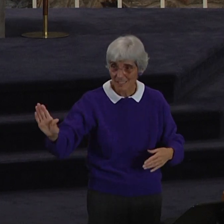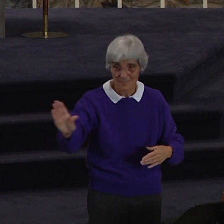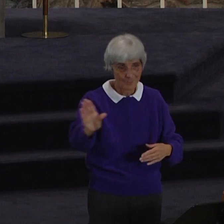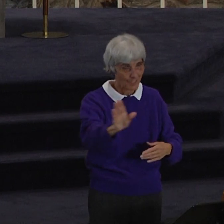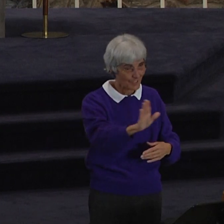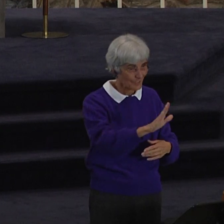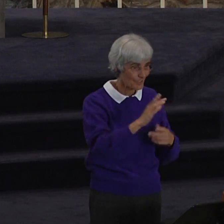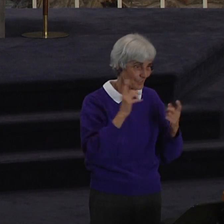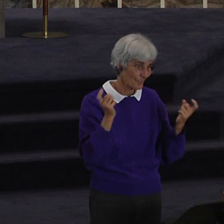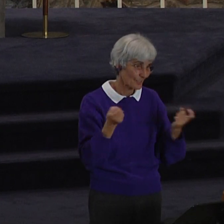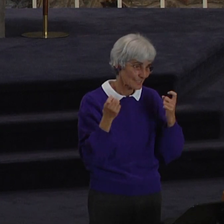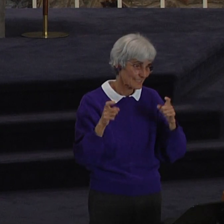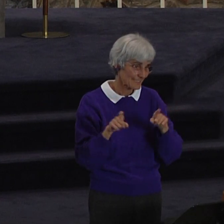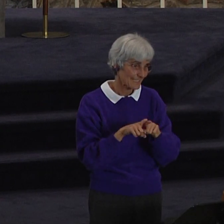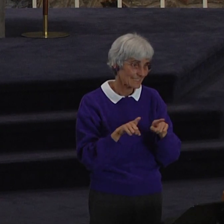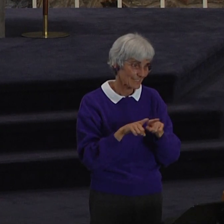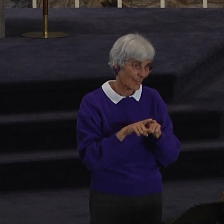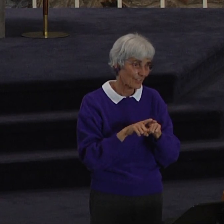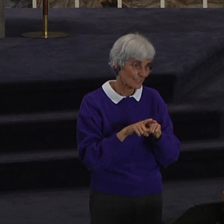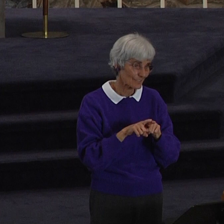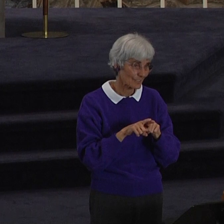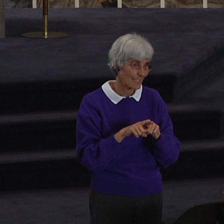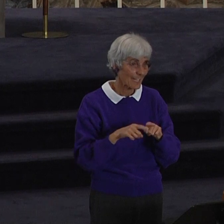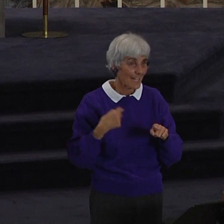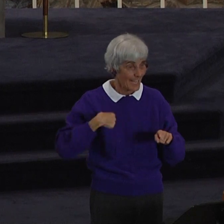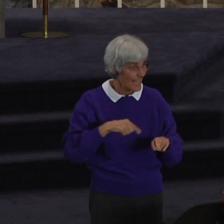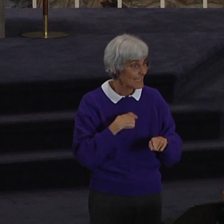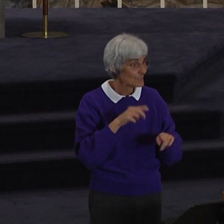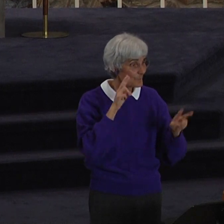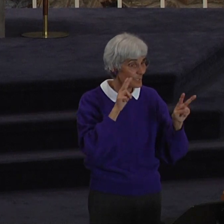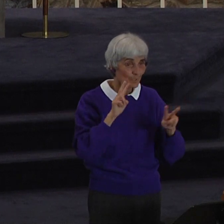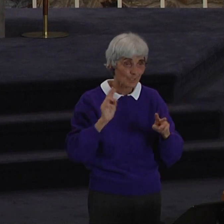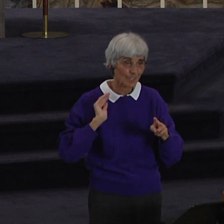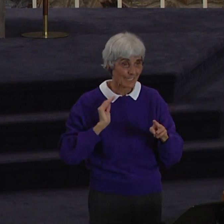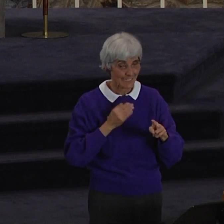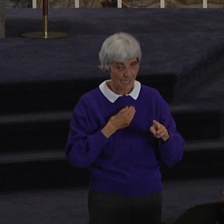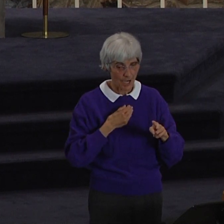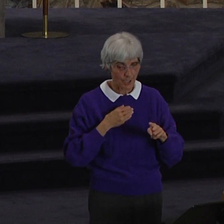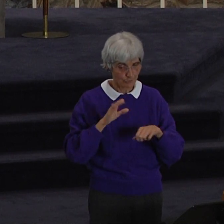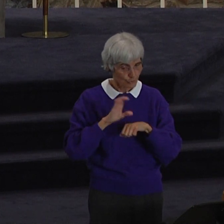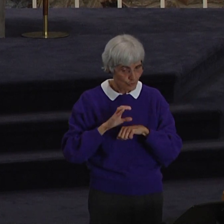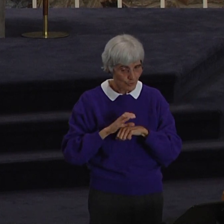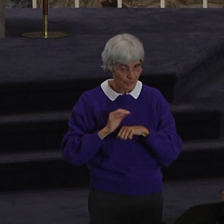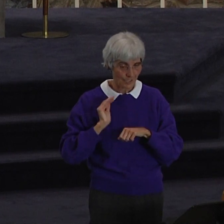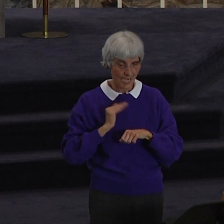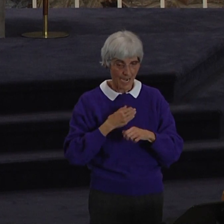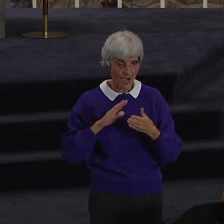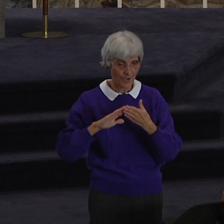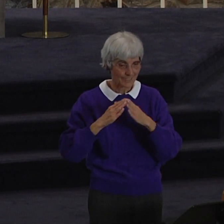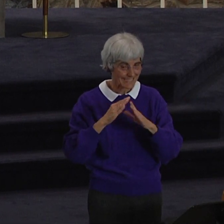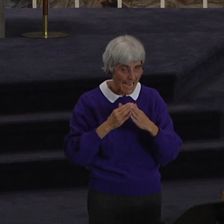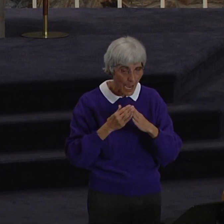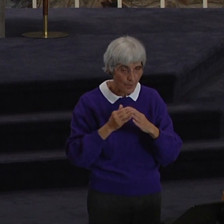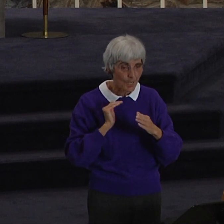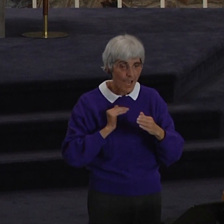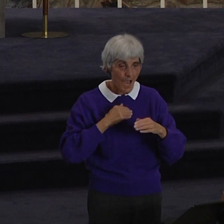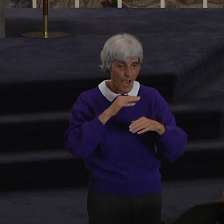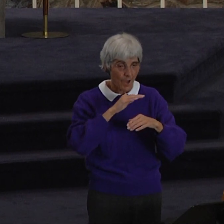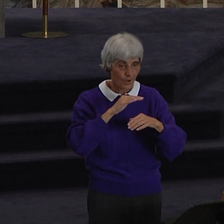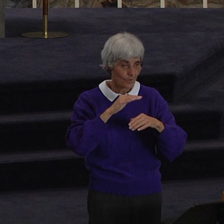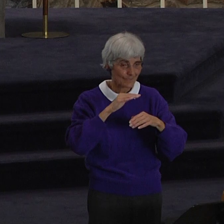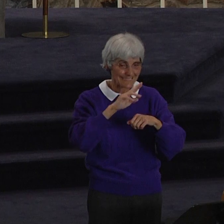we to the they. As we look at our community and we see people who are struggling